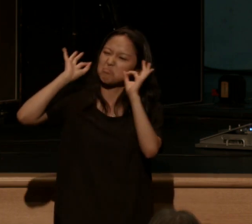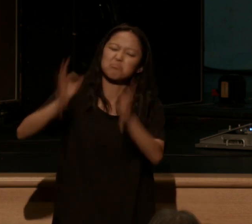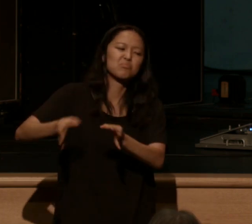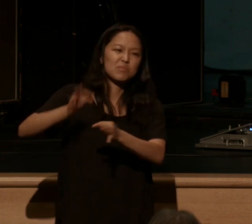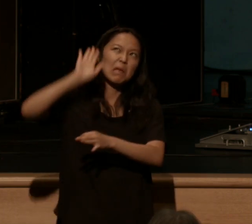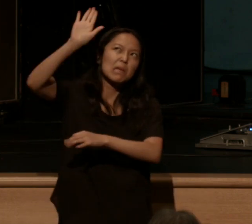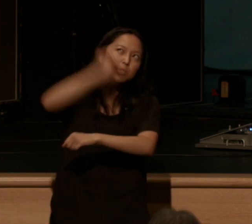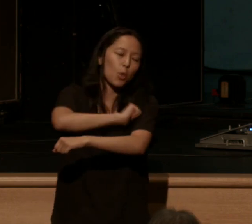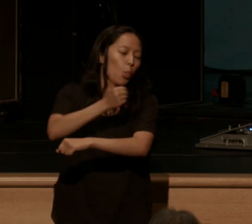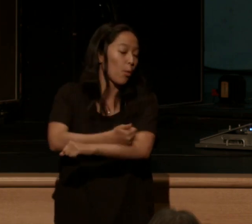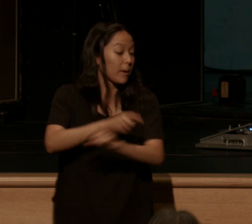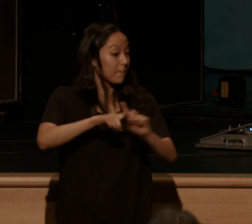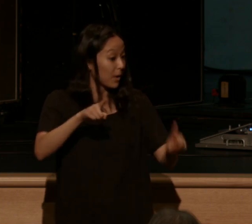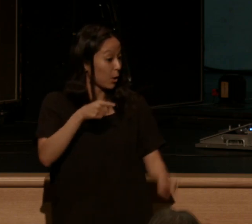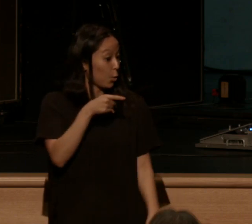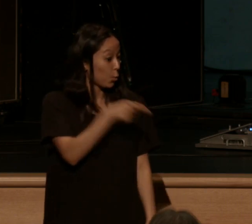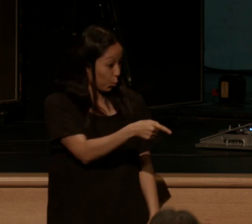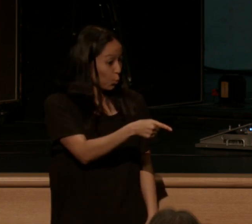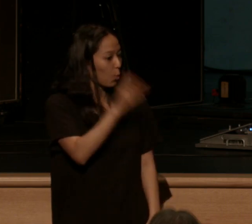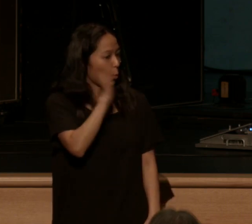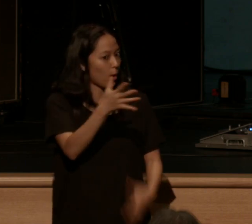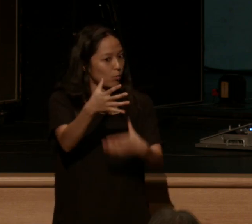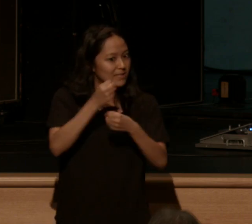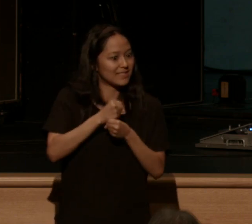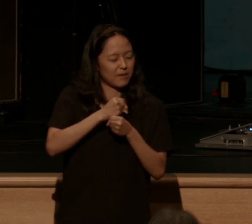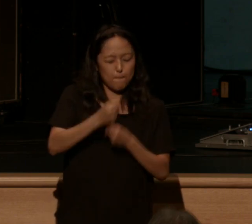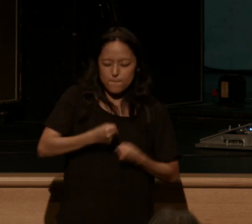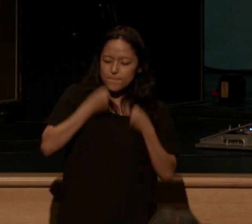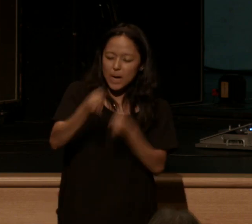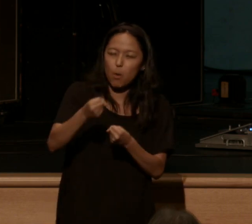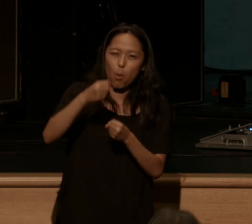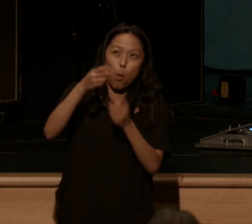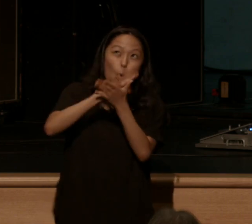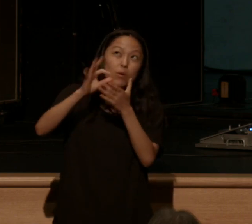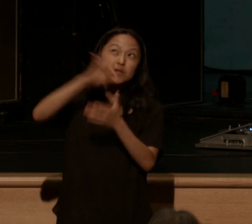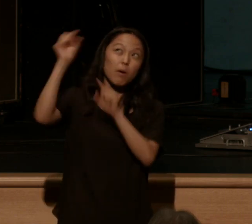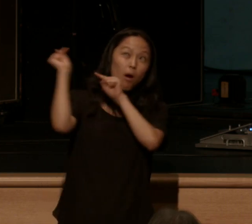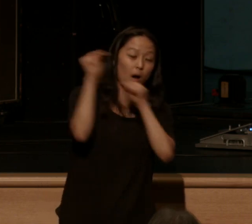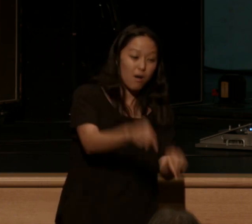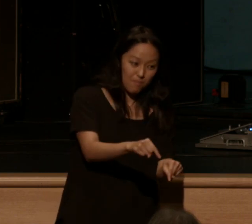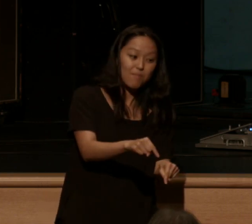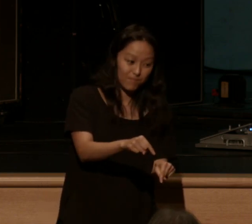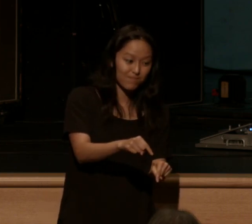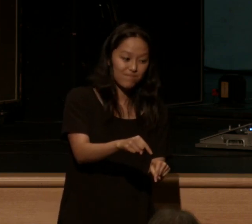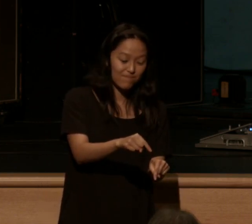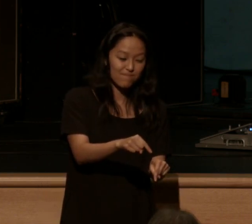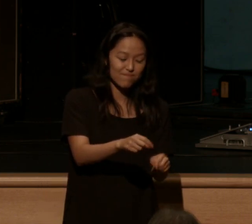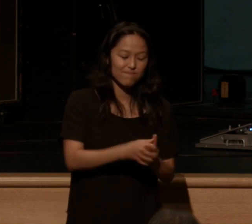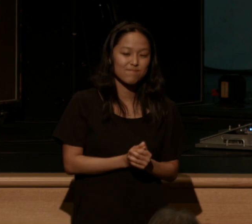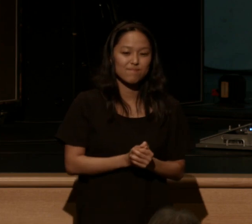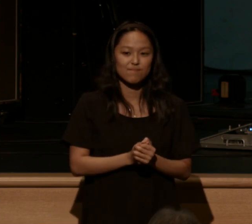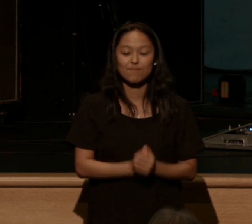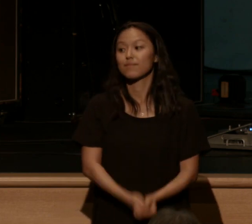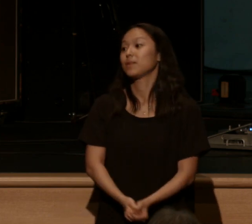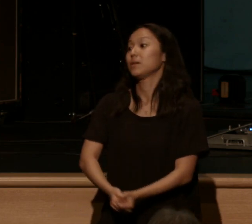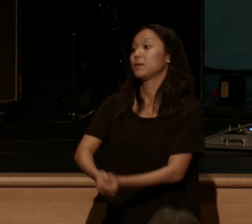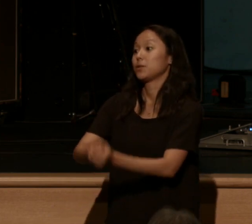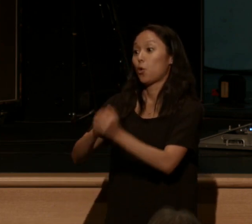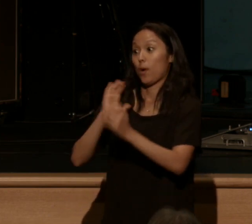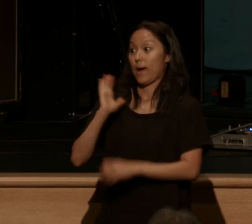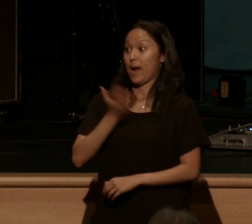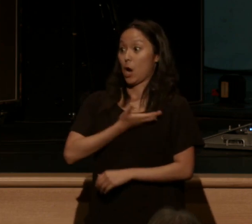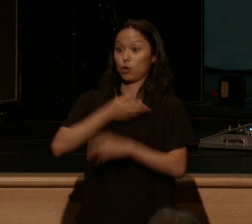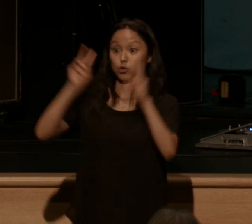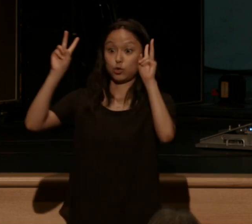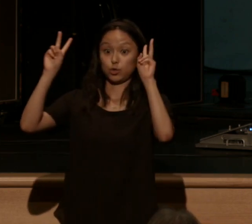authority, ready? But you will receive power when the Holy Spirit has come upon you. So our sermon